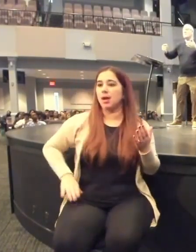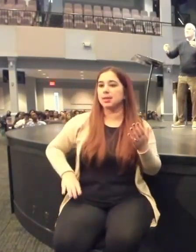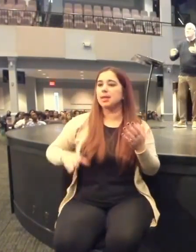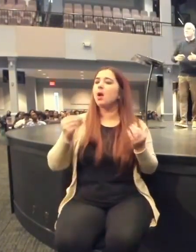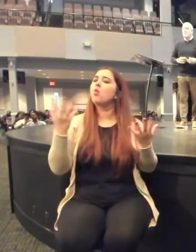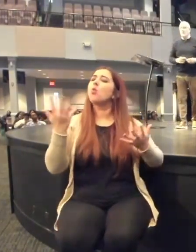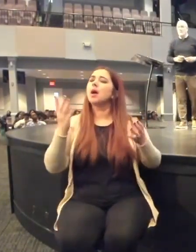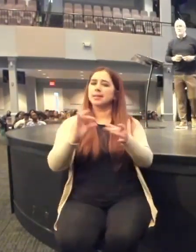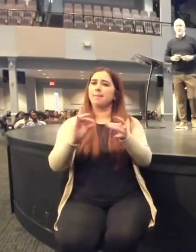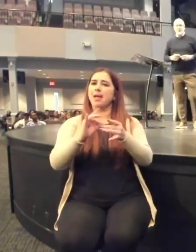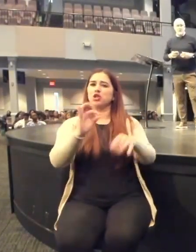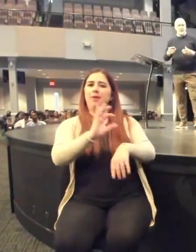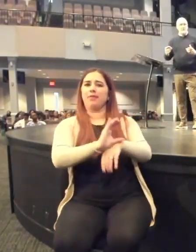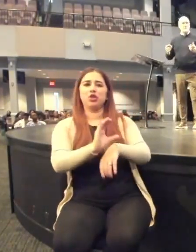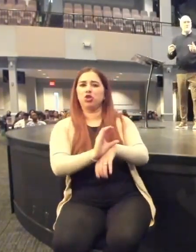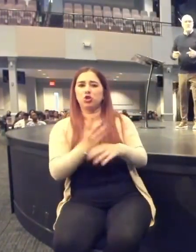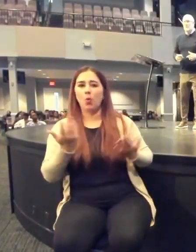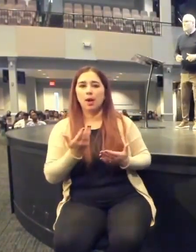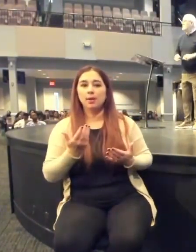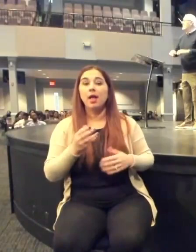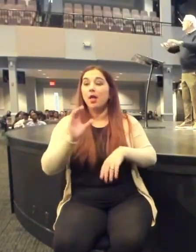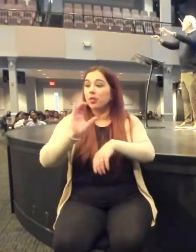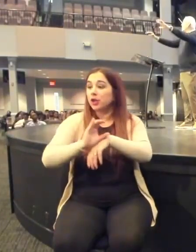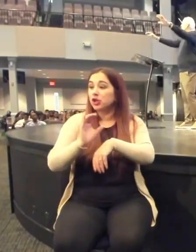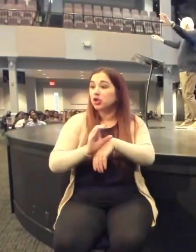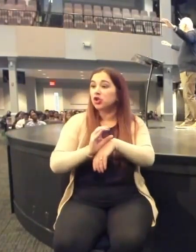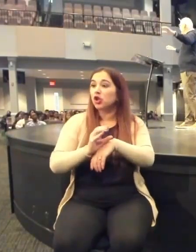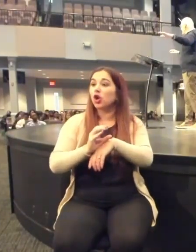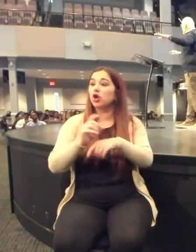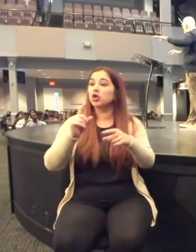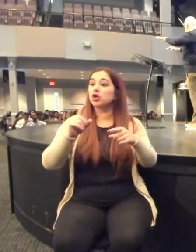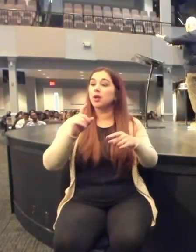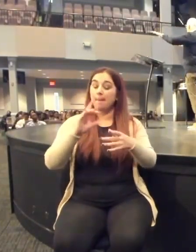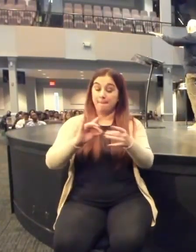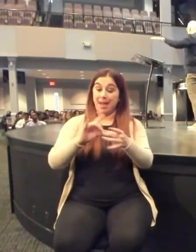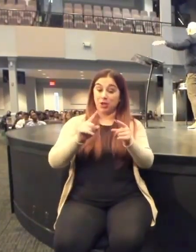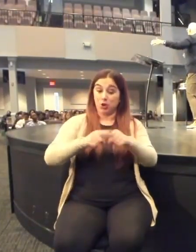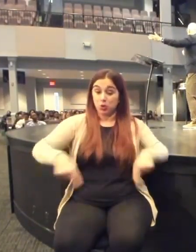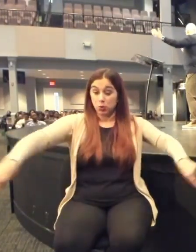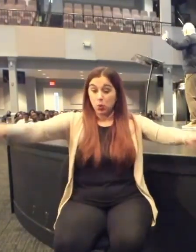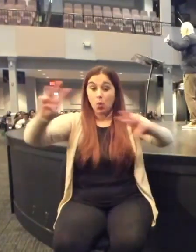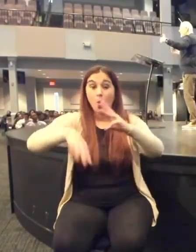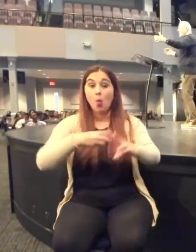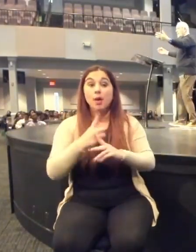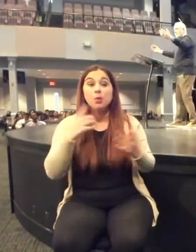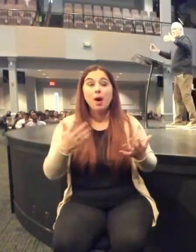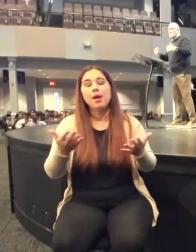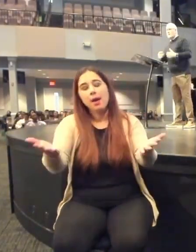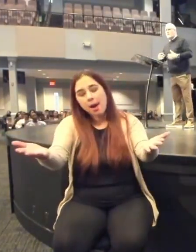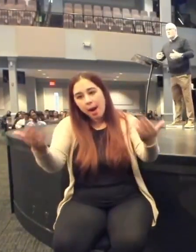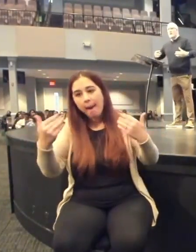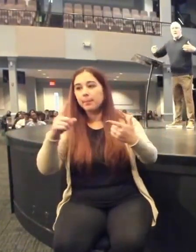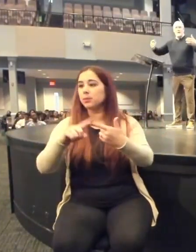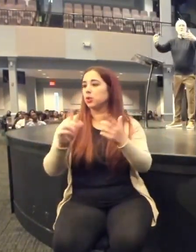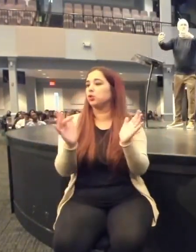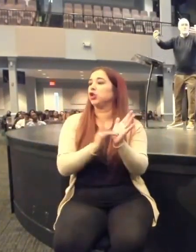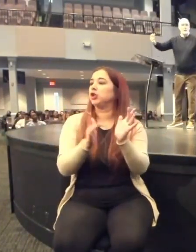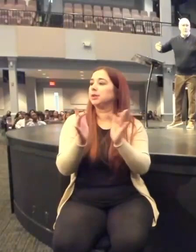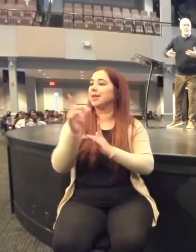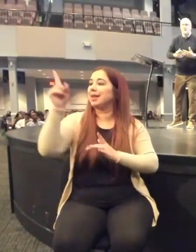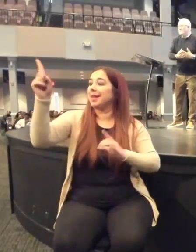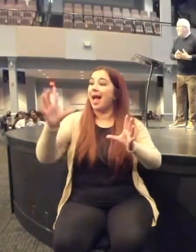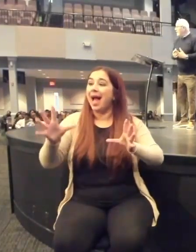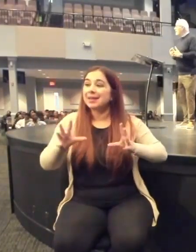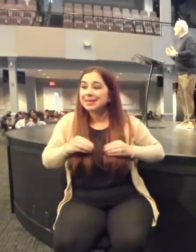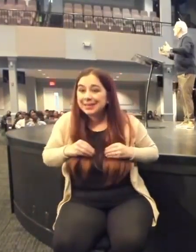the message of the church? The message of the church to the whole world around us, to our communities. Come, come to Jesus. He accepts